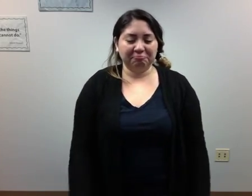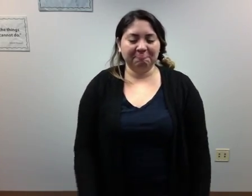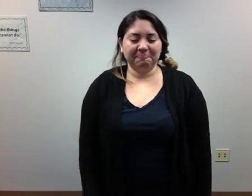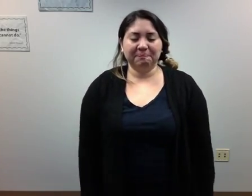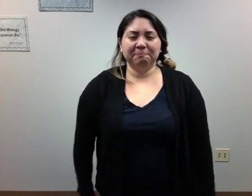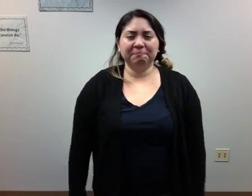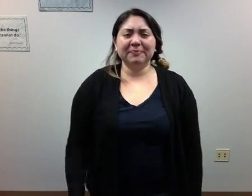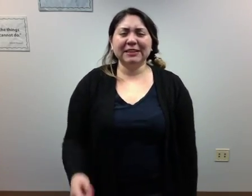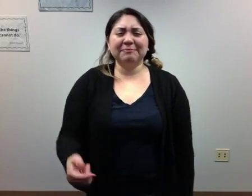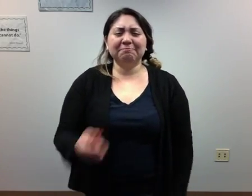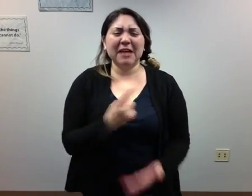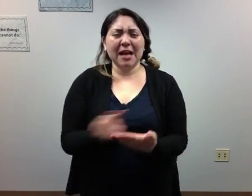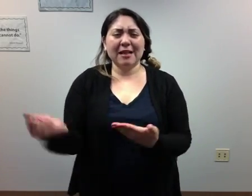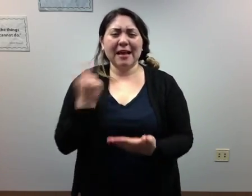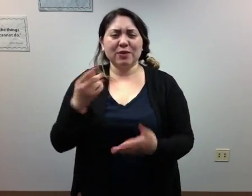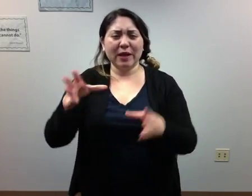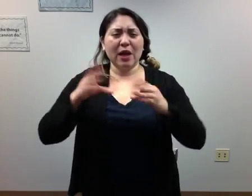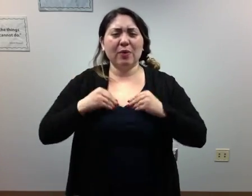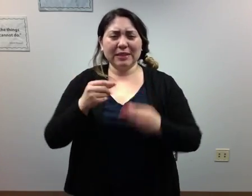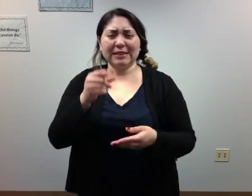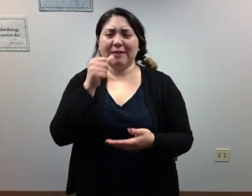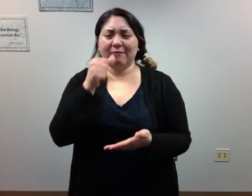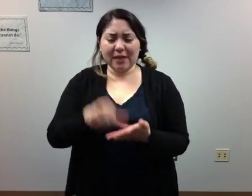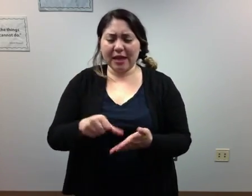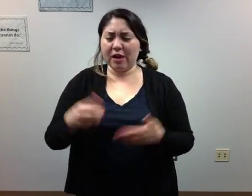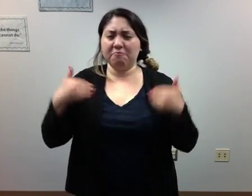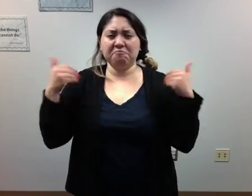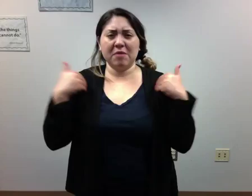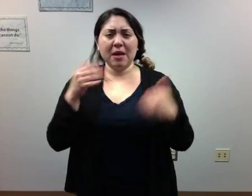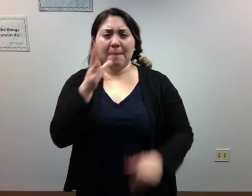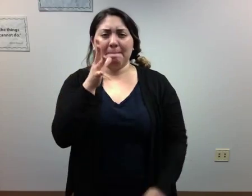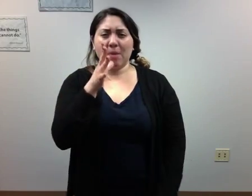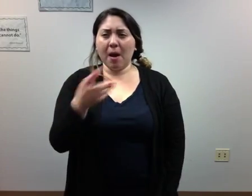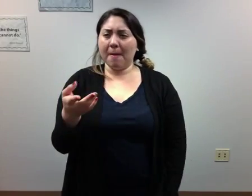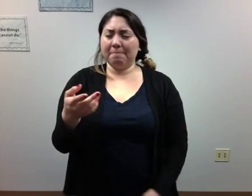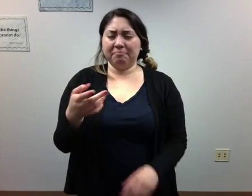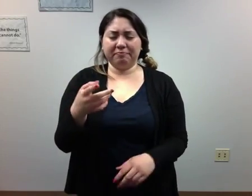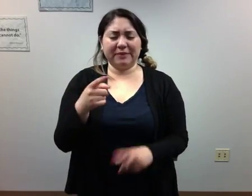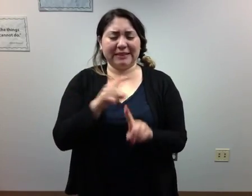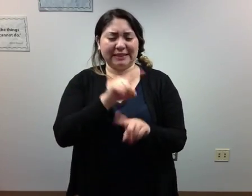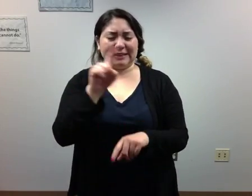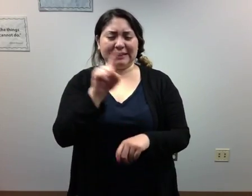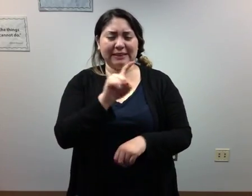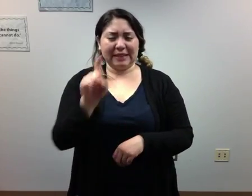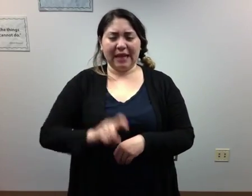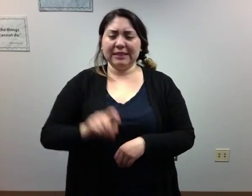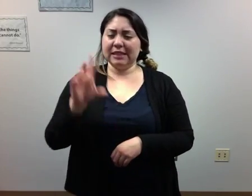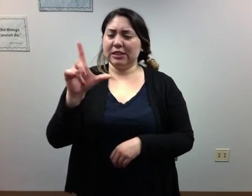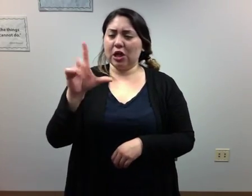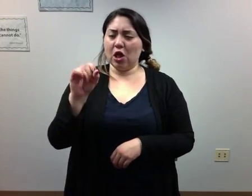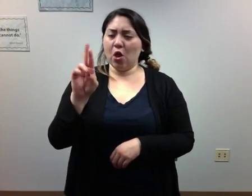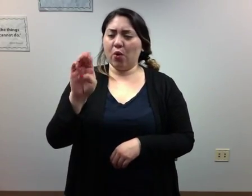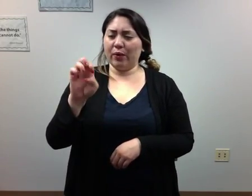I got a letter last week from a young mother in Lorena, Texas, and I want to read part of it to you.